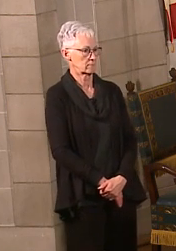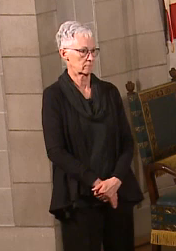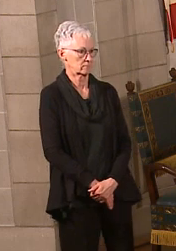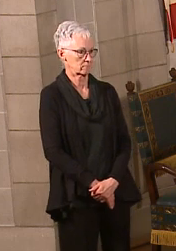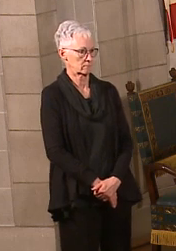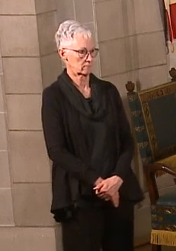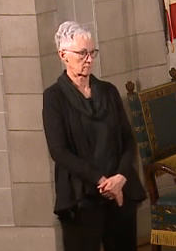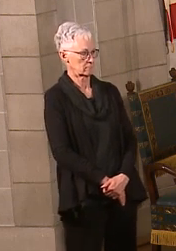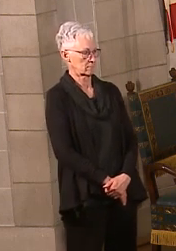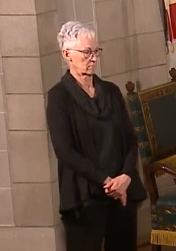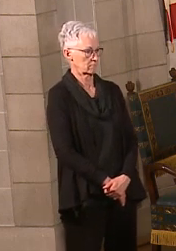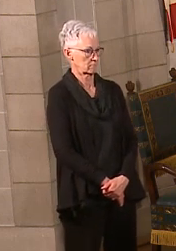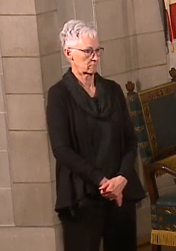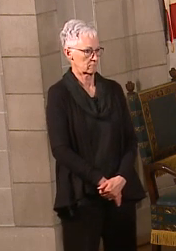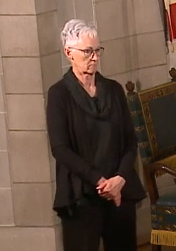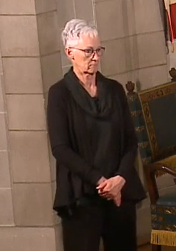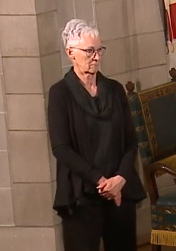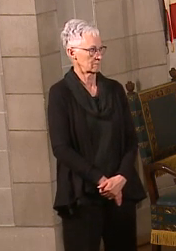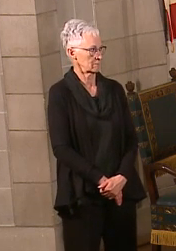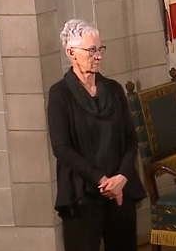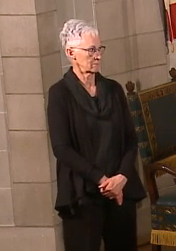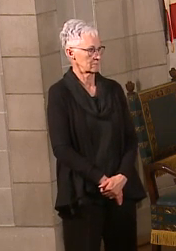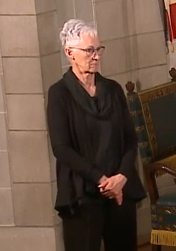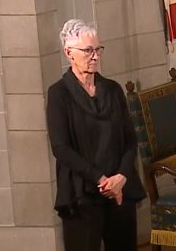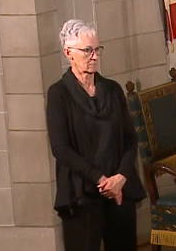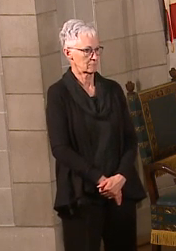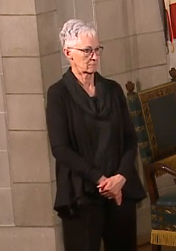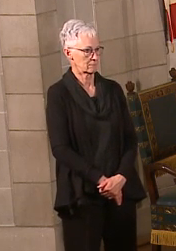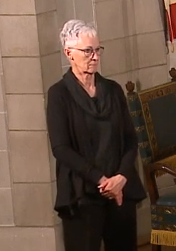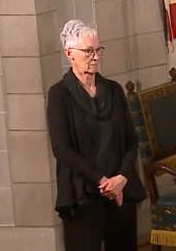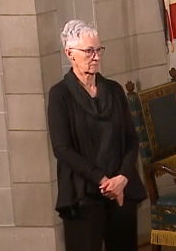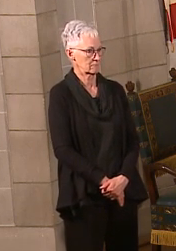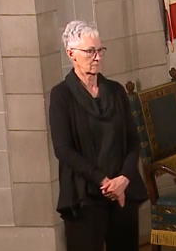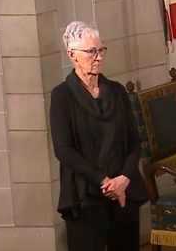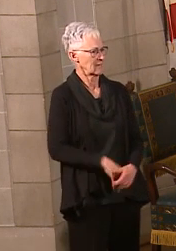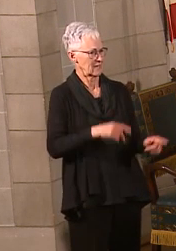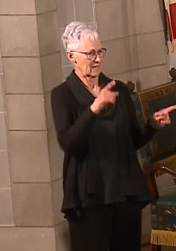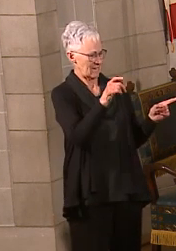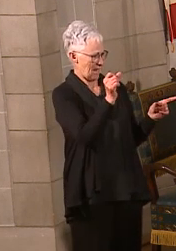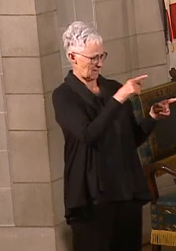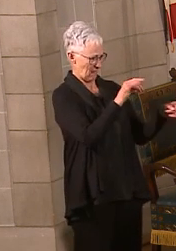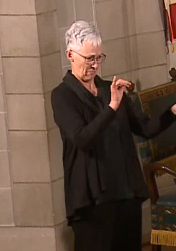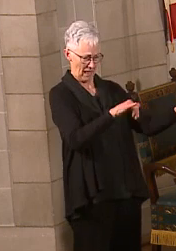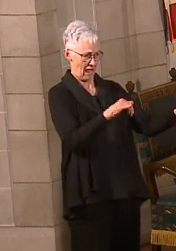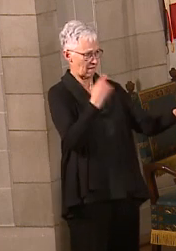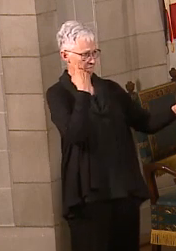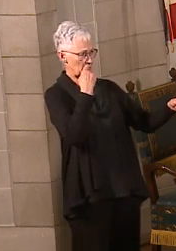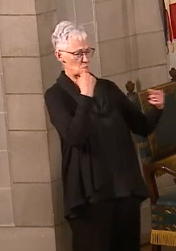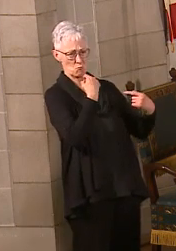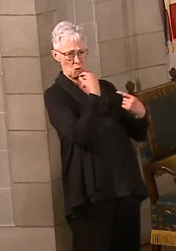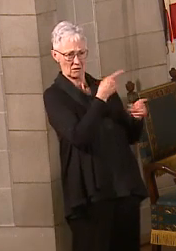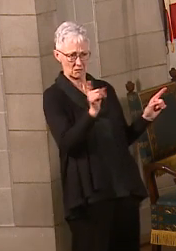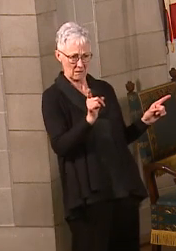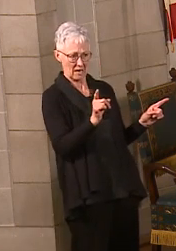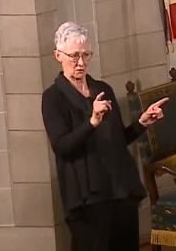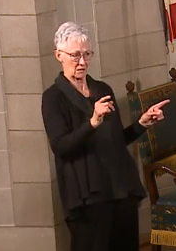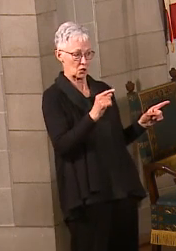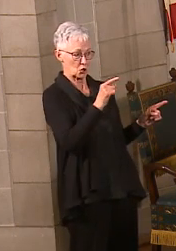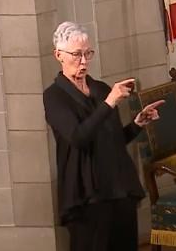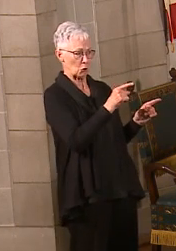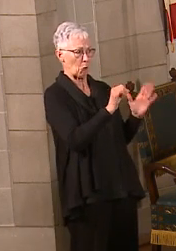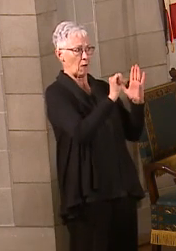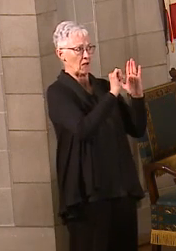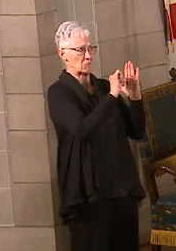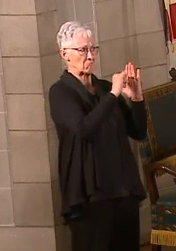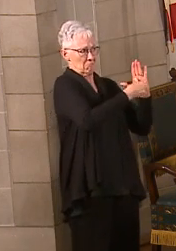maybe adding an exclamation point on every one of those things, what does it do? Well, like many of our proclamations, it's about reinforcing a point and a